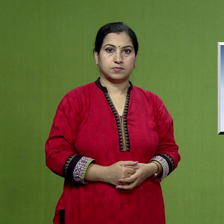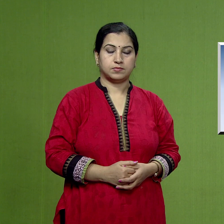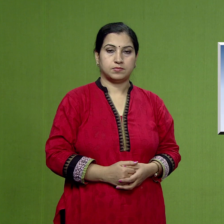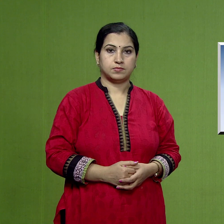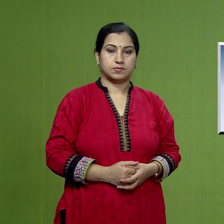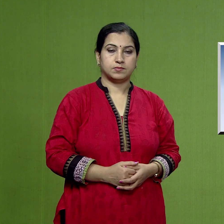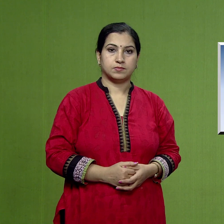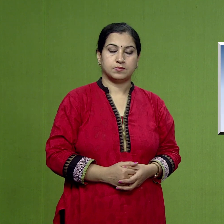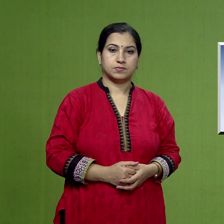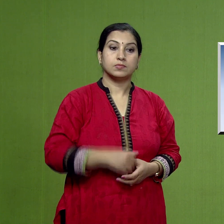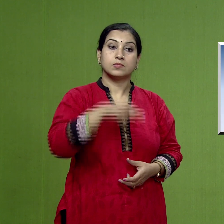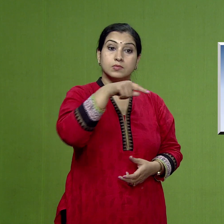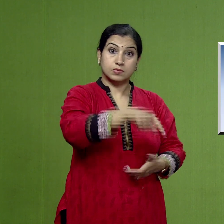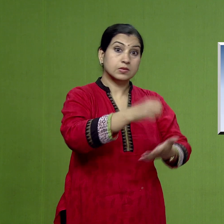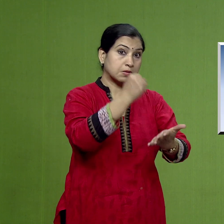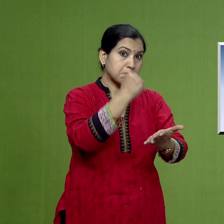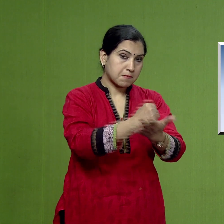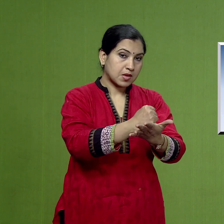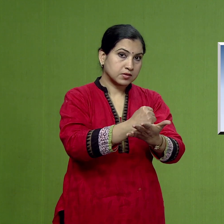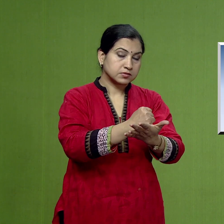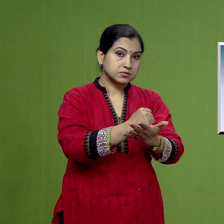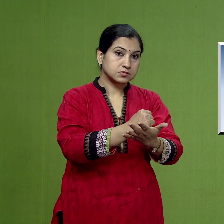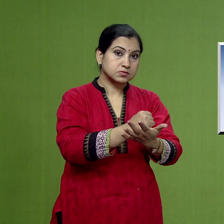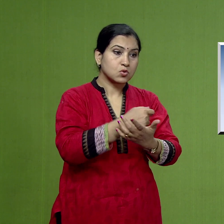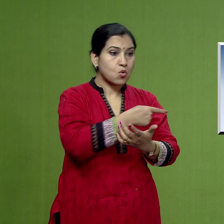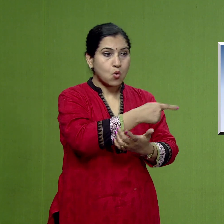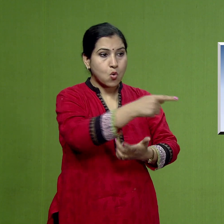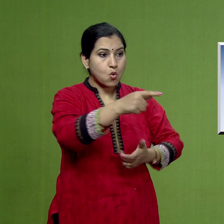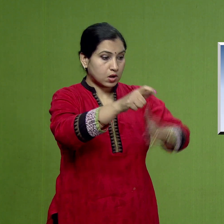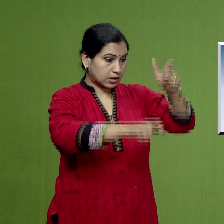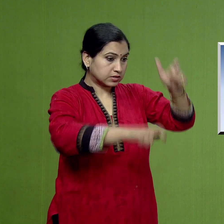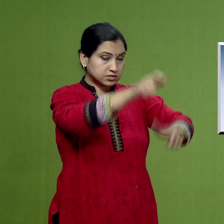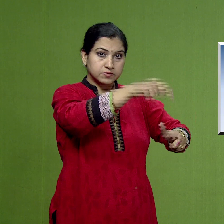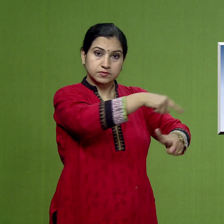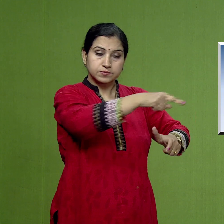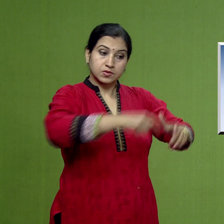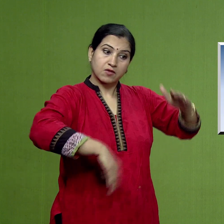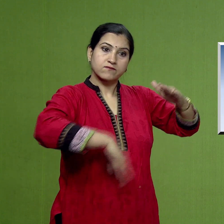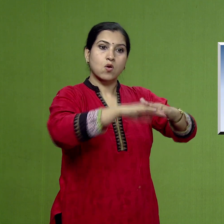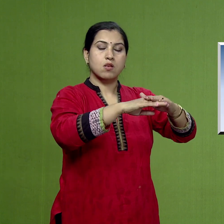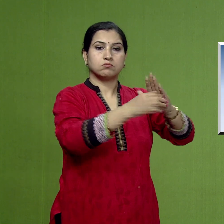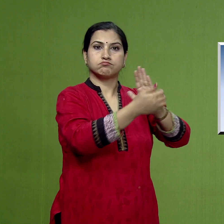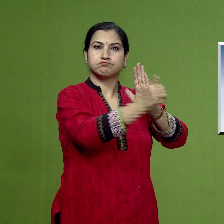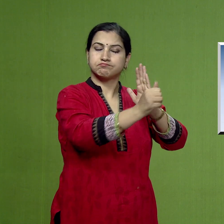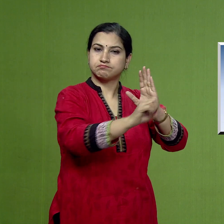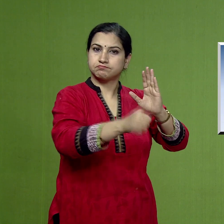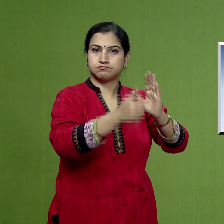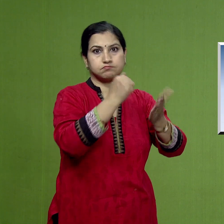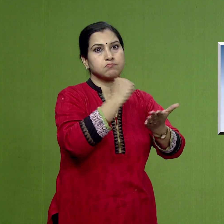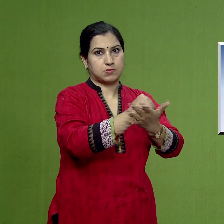It is essential that every individual develops to the fullest capability and is